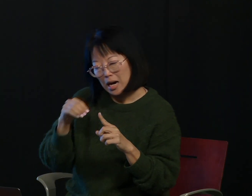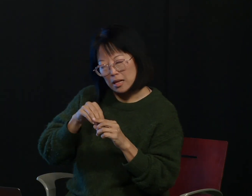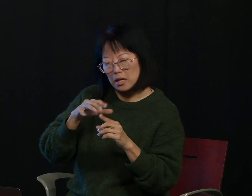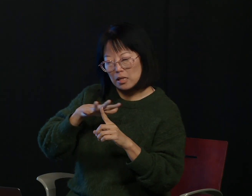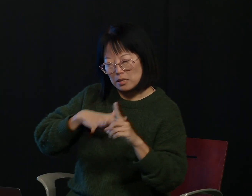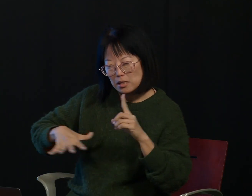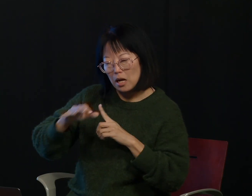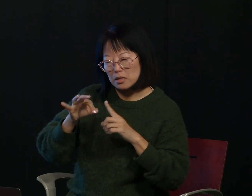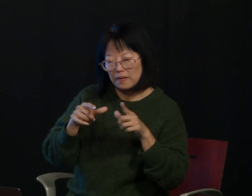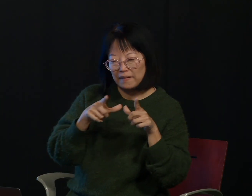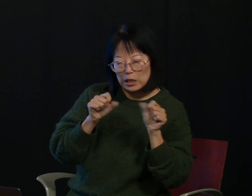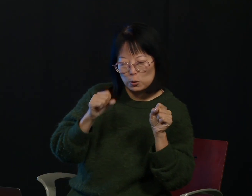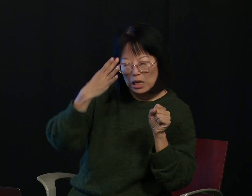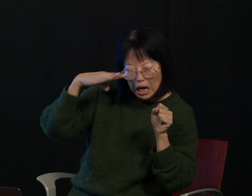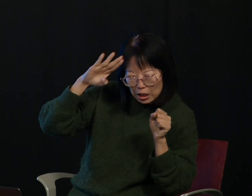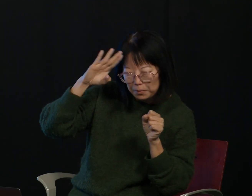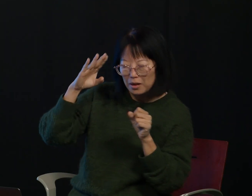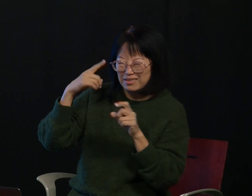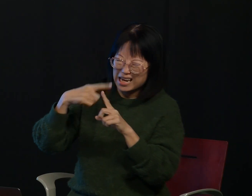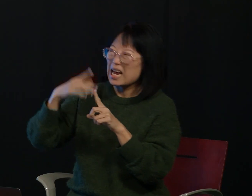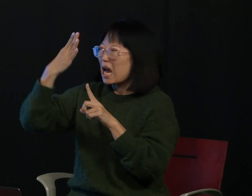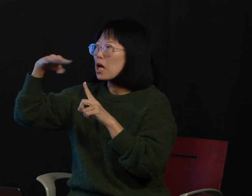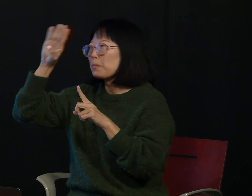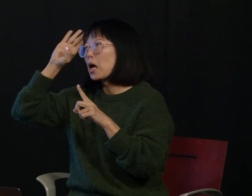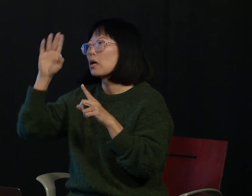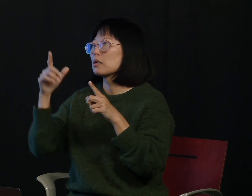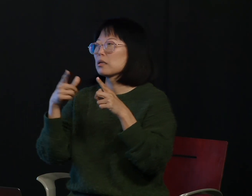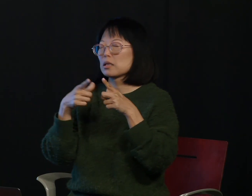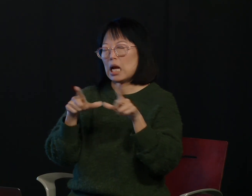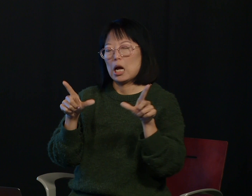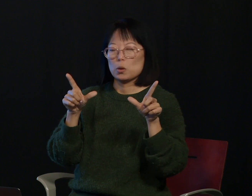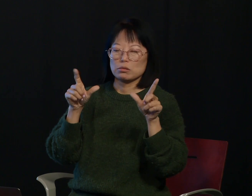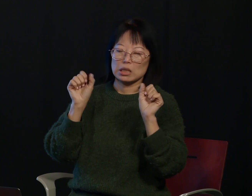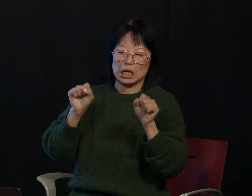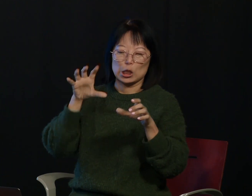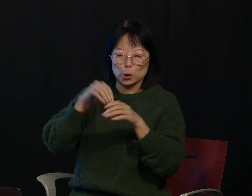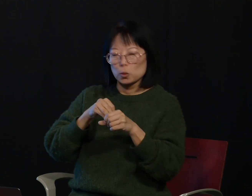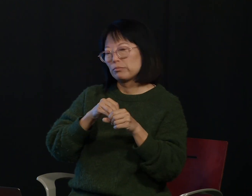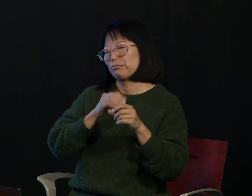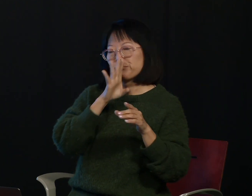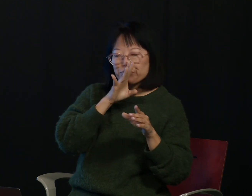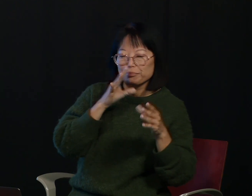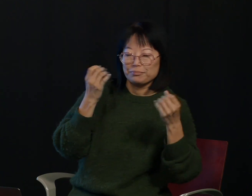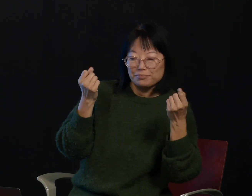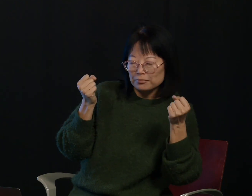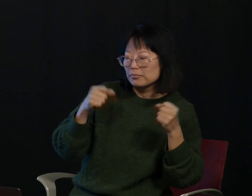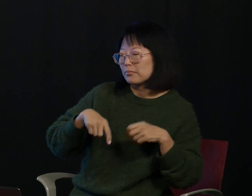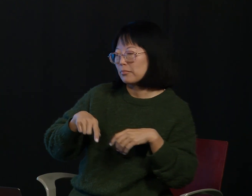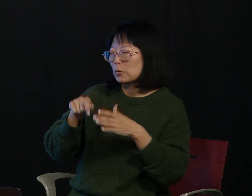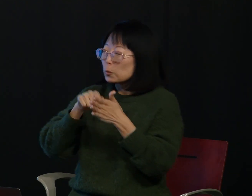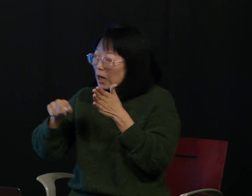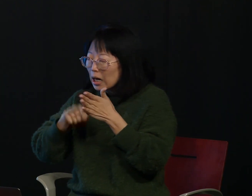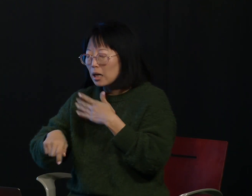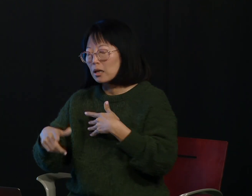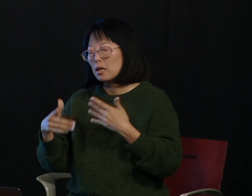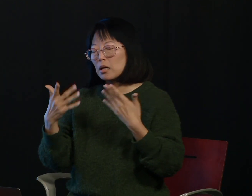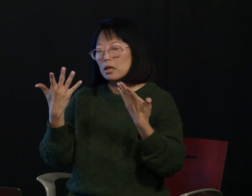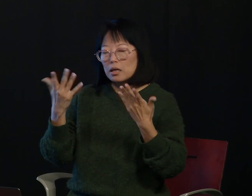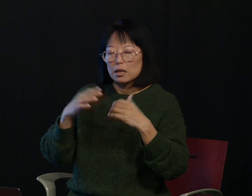In the context of linguistic anthropology and anthropology in general, it can include speech and signing, writing,